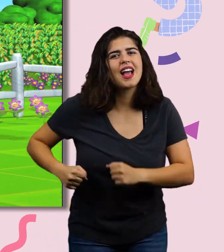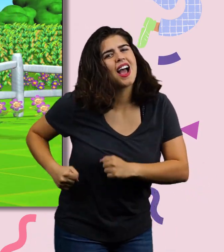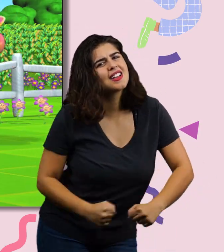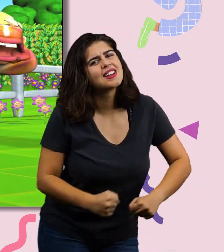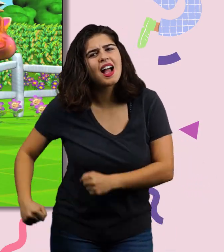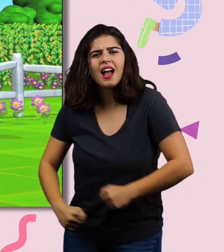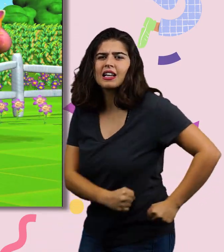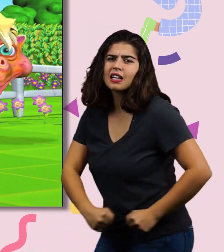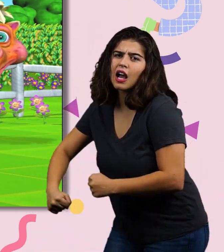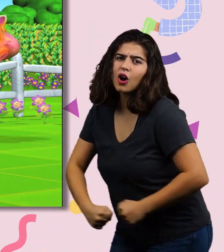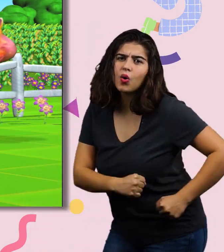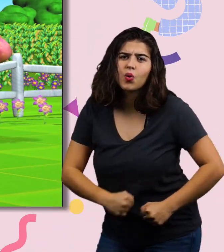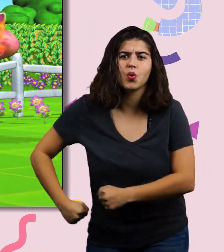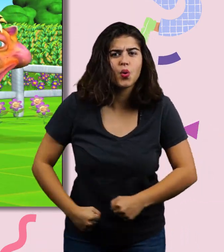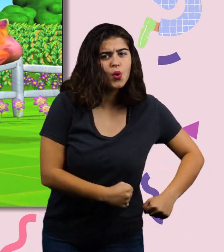farm,